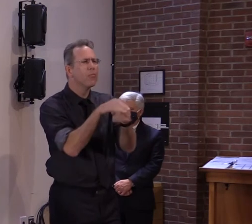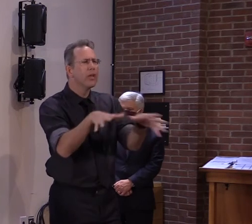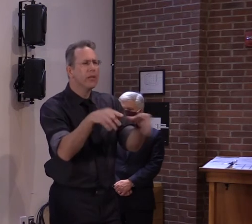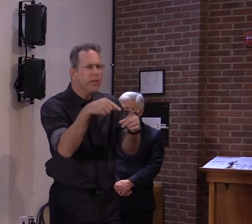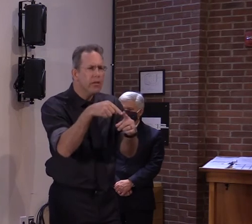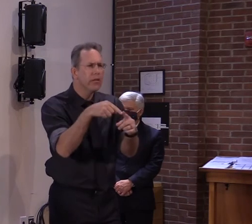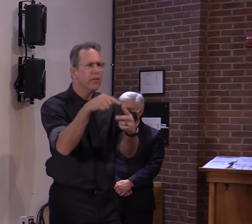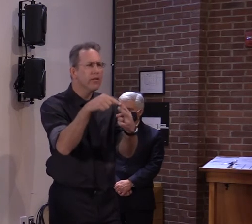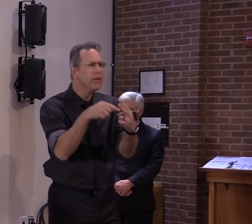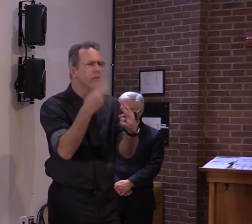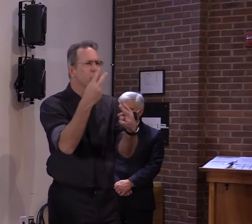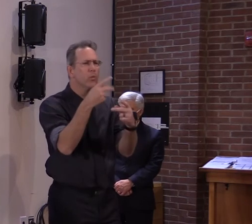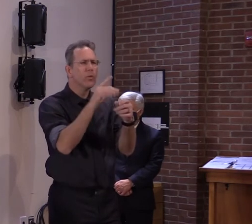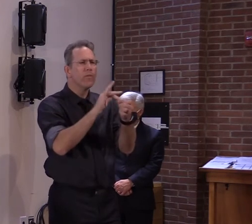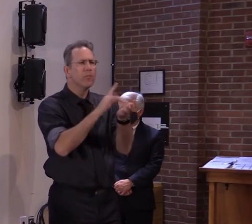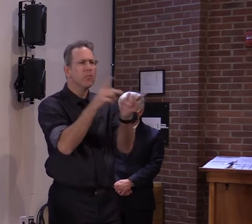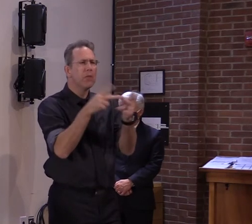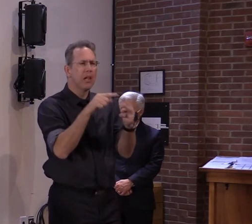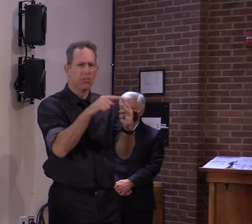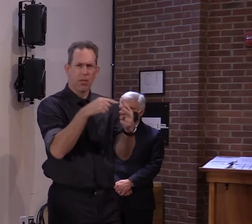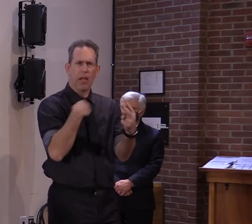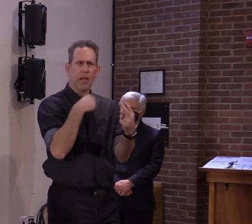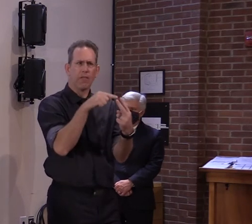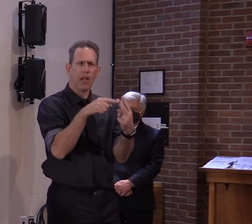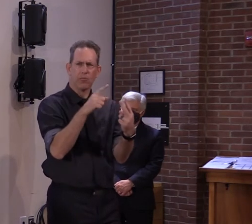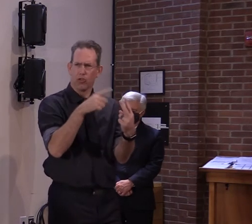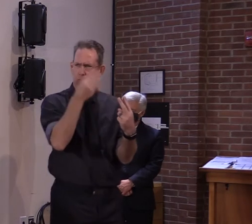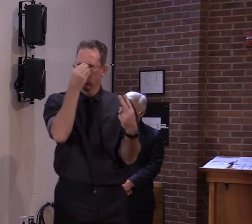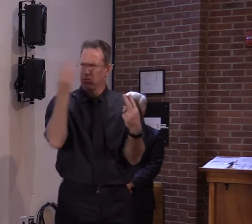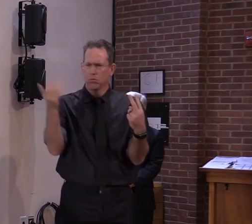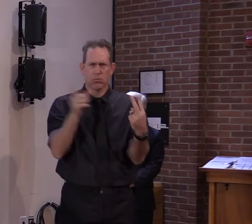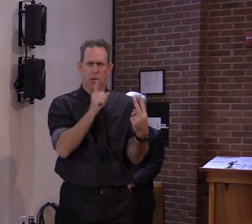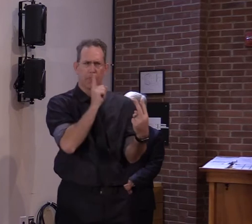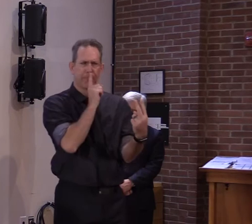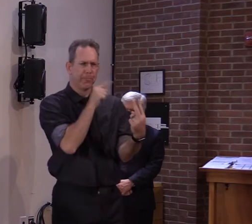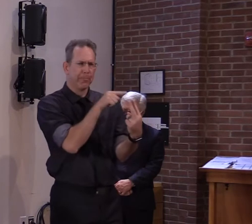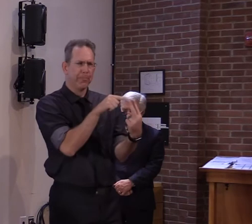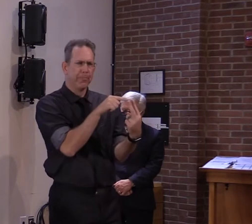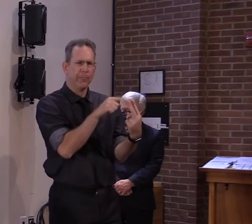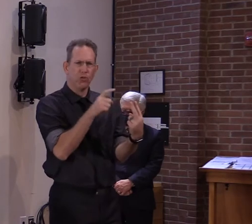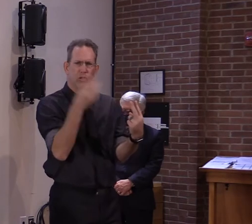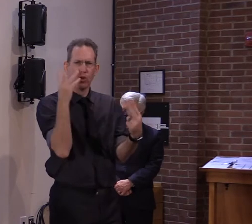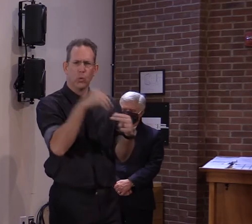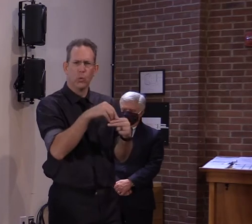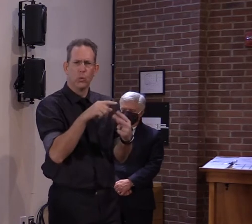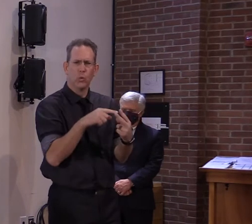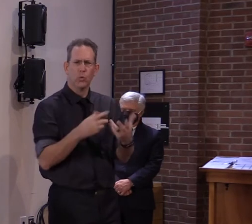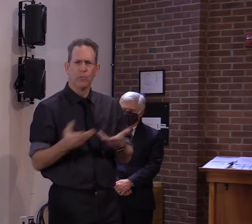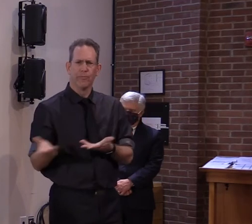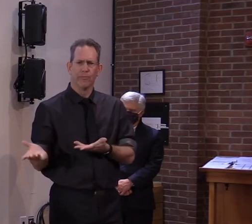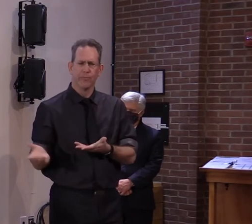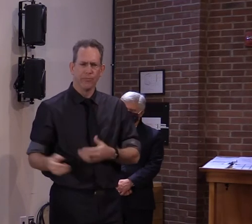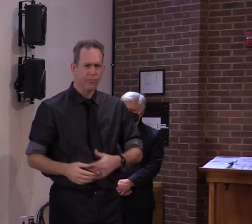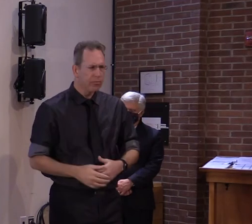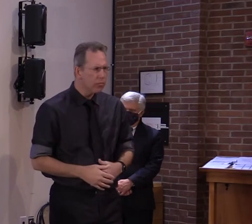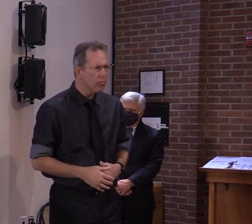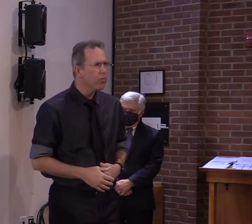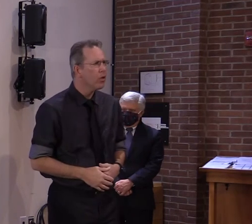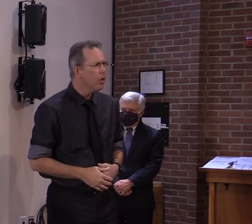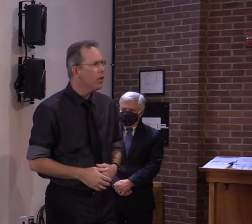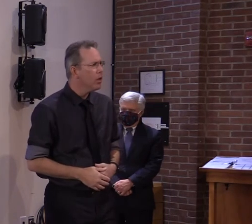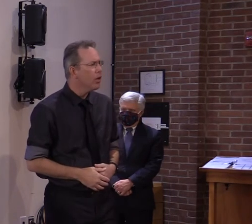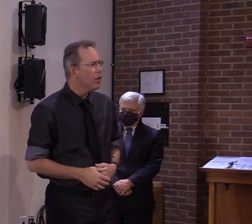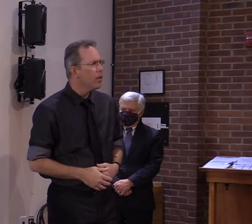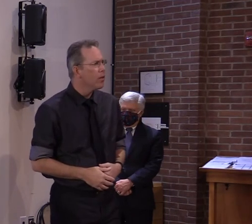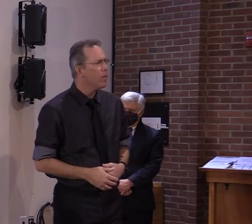custodial staff, I see Valley Vista listed, and the other part of the question is, at what point does a private